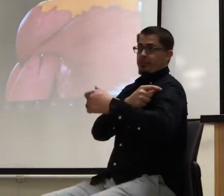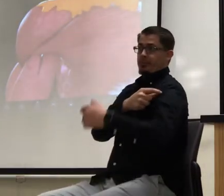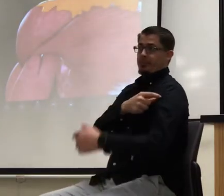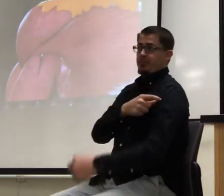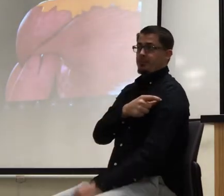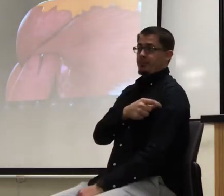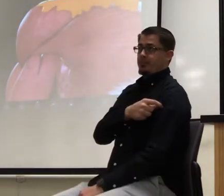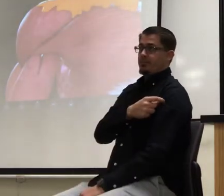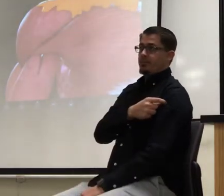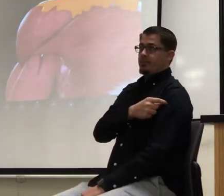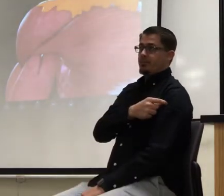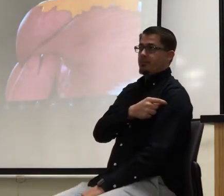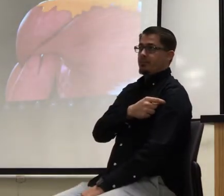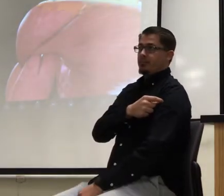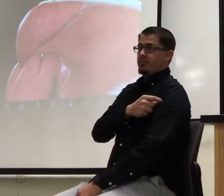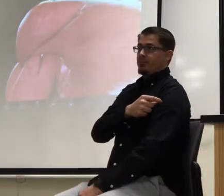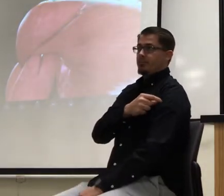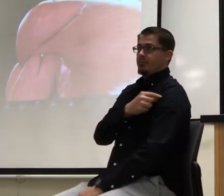platysma.